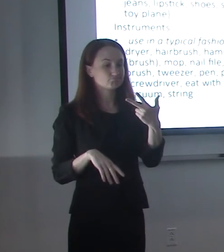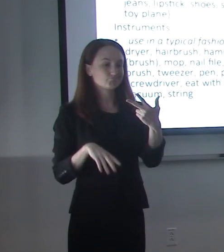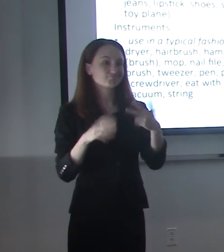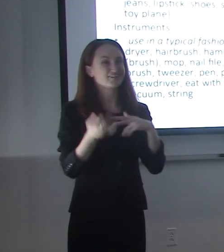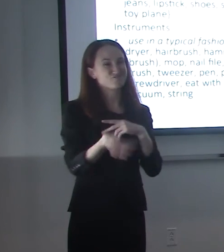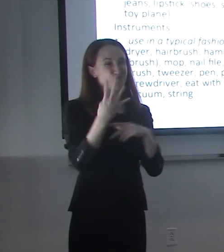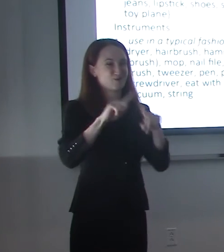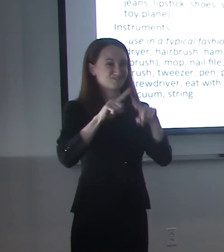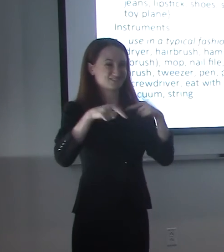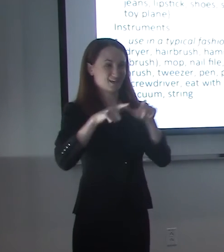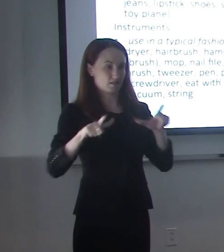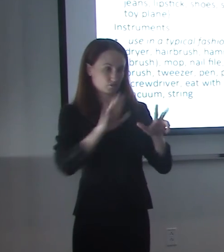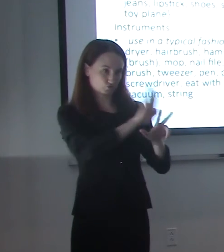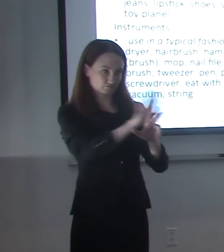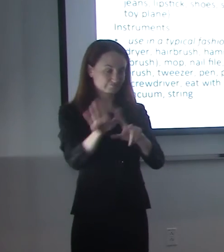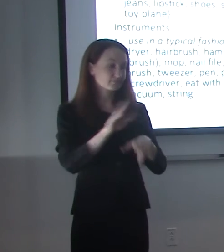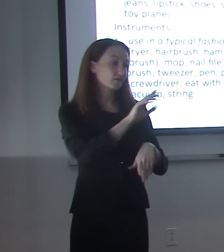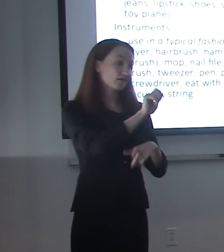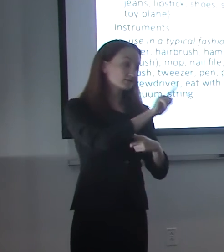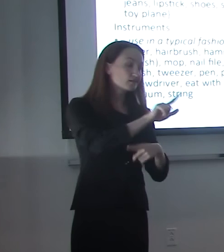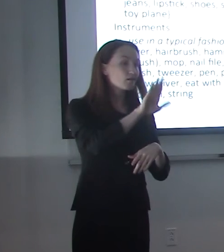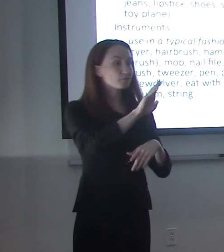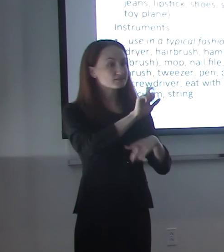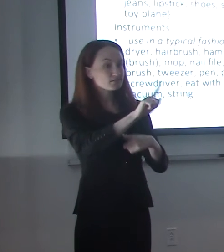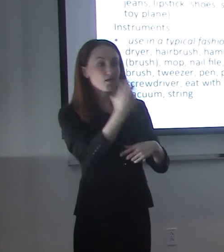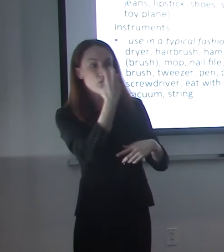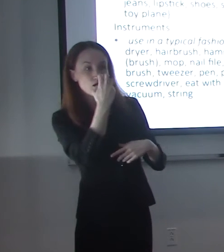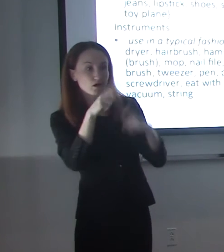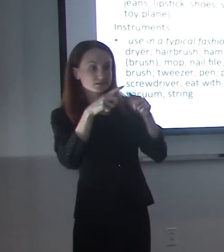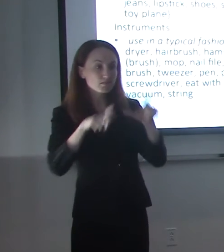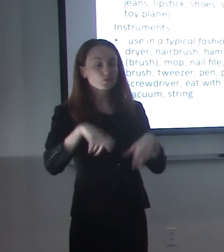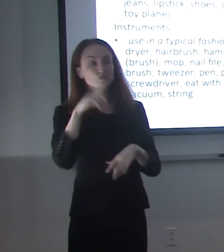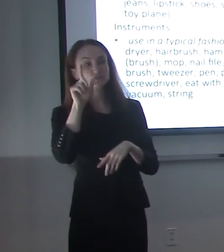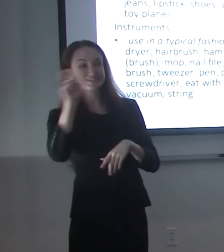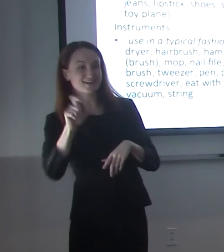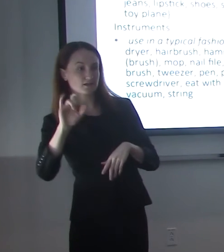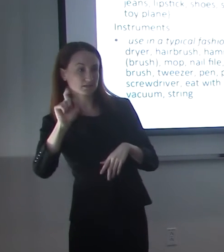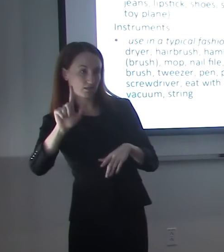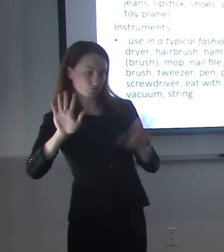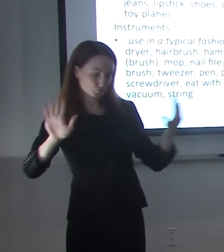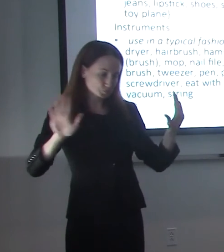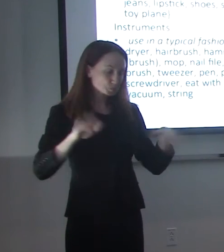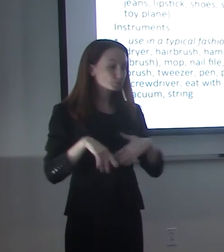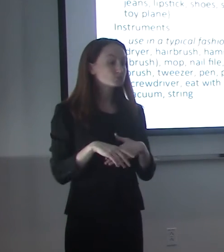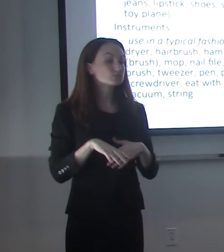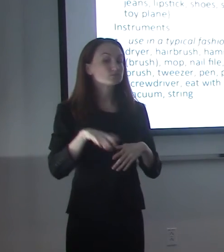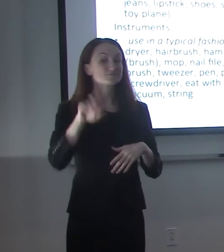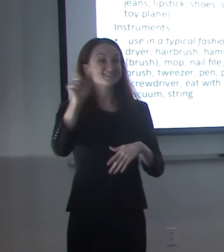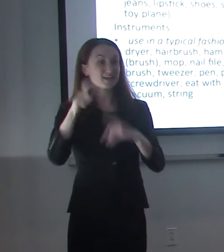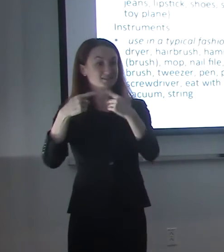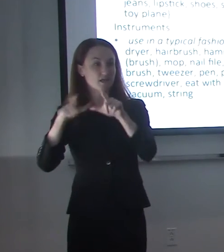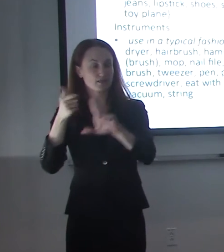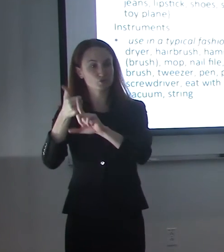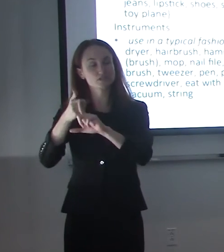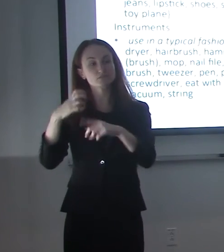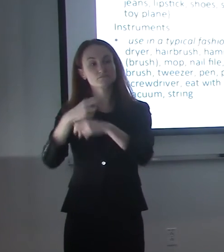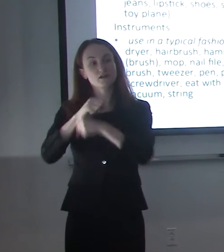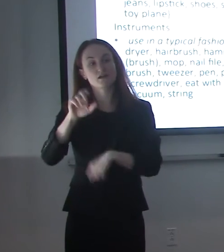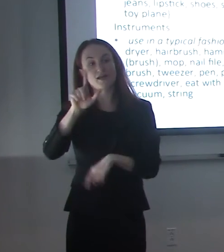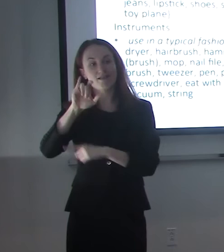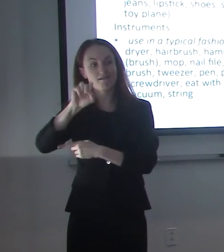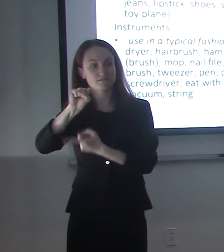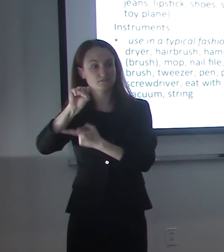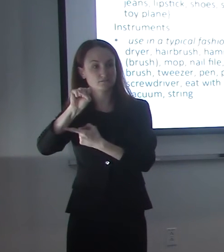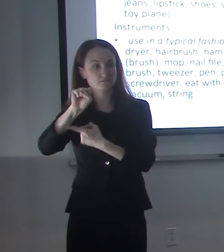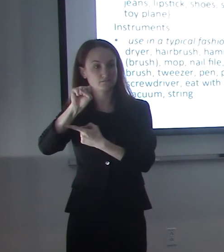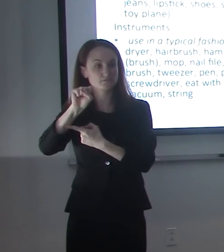sign languages, ASL, BSL, Hong Kong Sign Language, and Italian Sign Language. Italian Sign Language is abbreviated